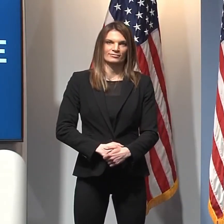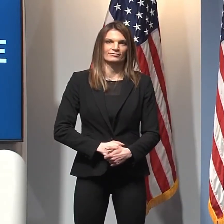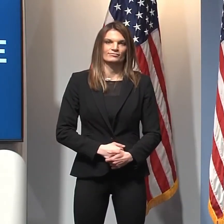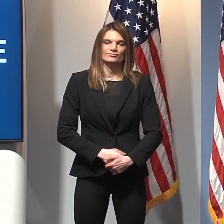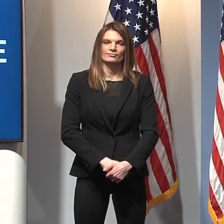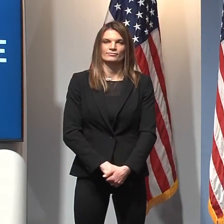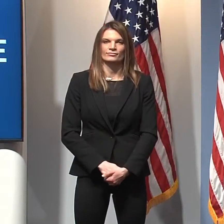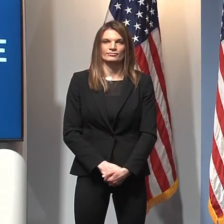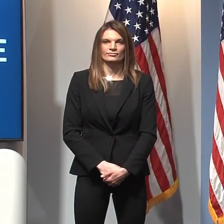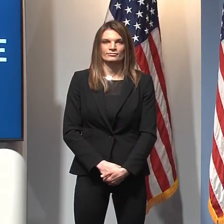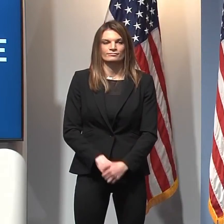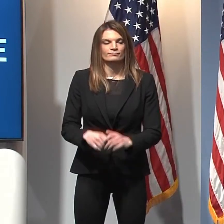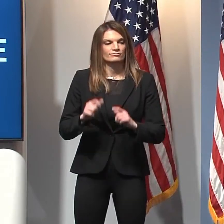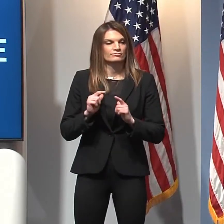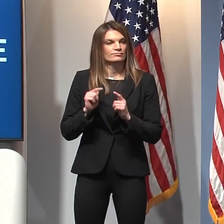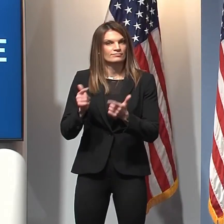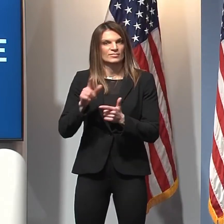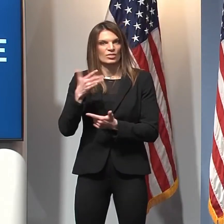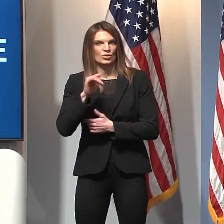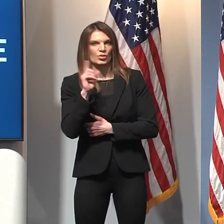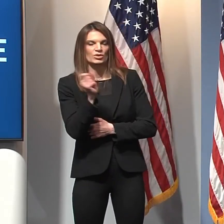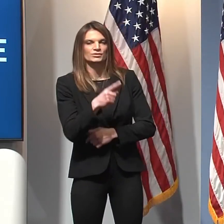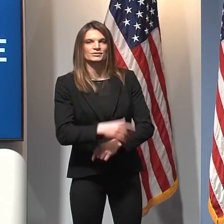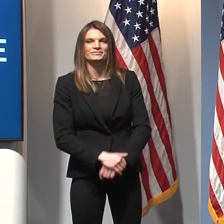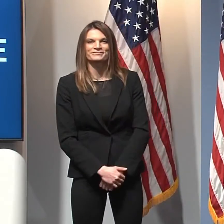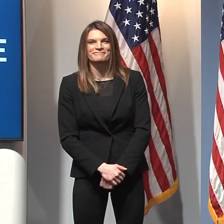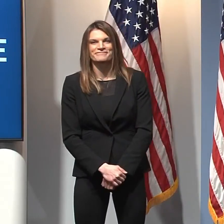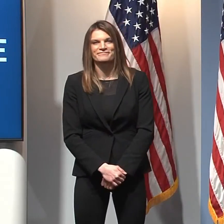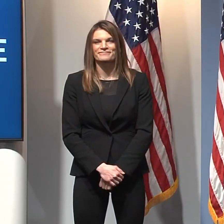We'll turn it over to Eric Lloyd with 910 News.